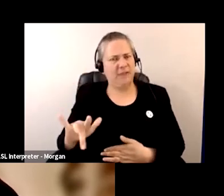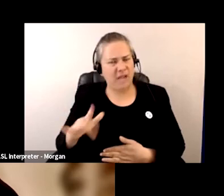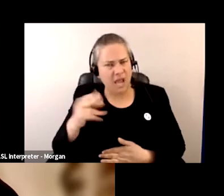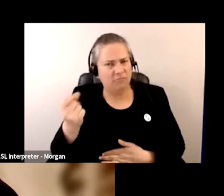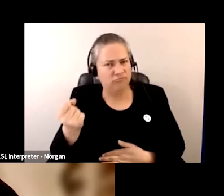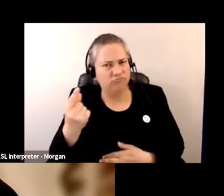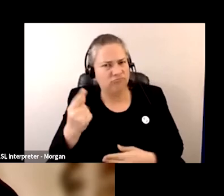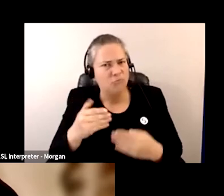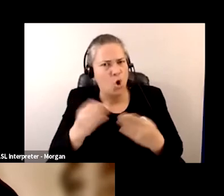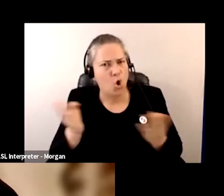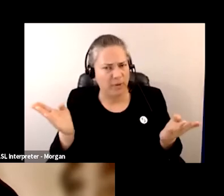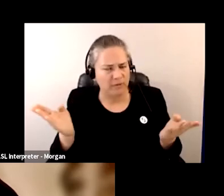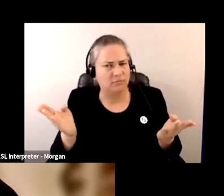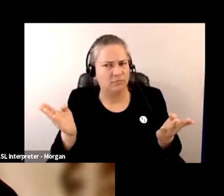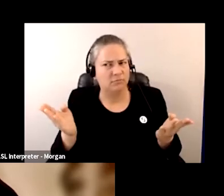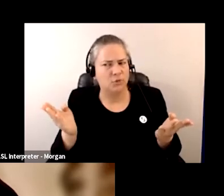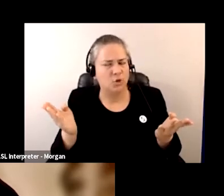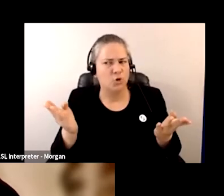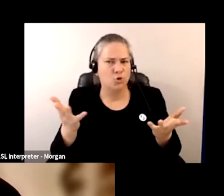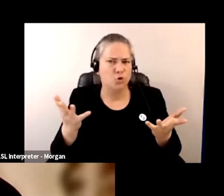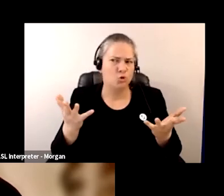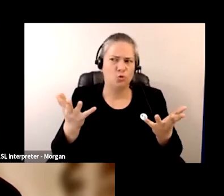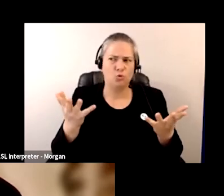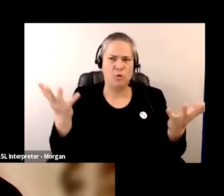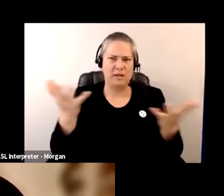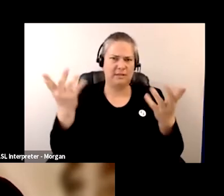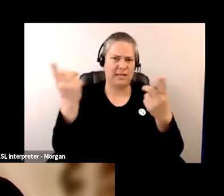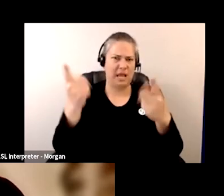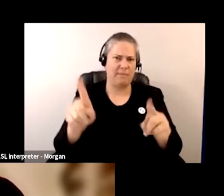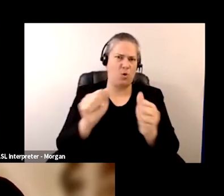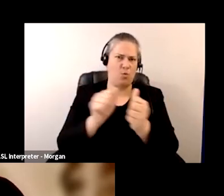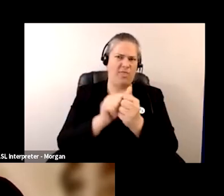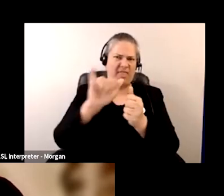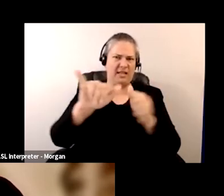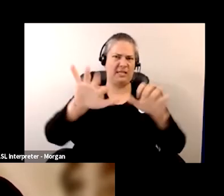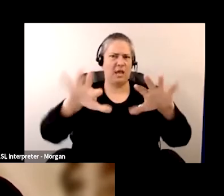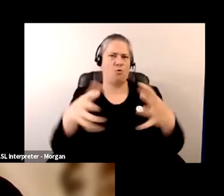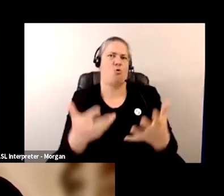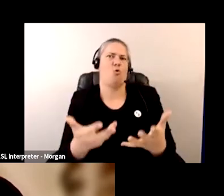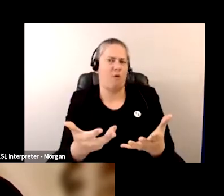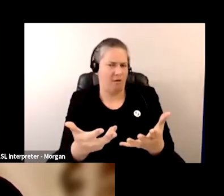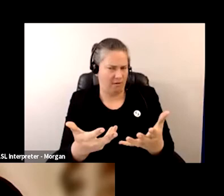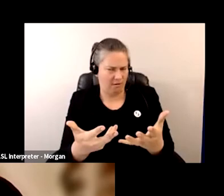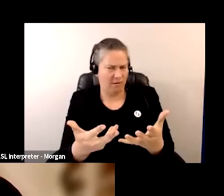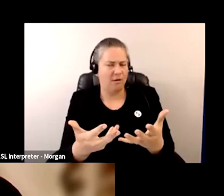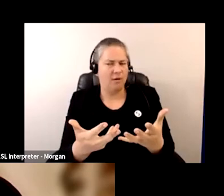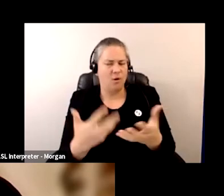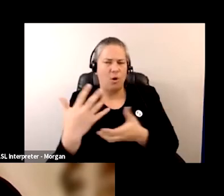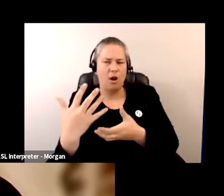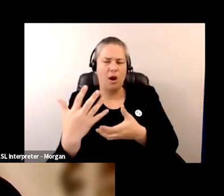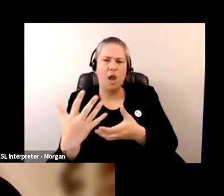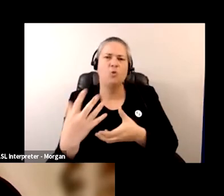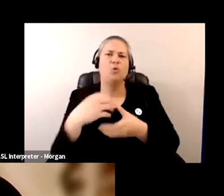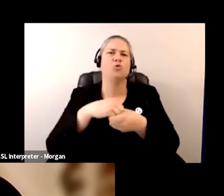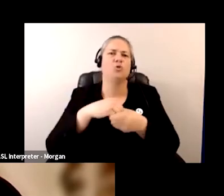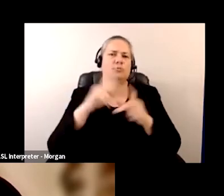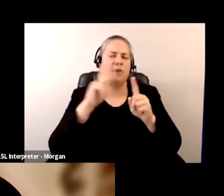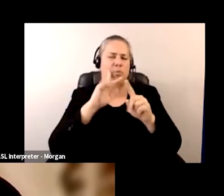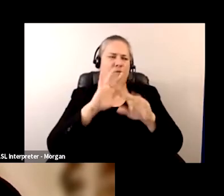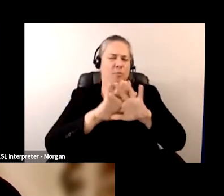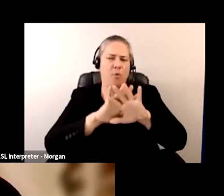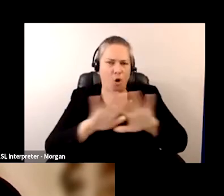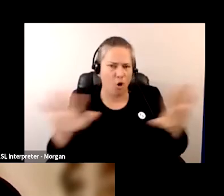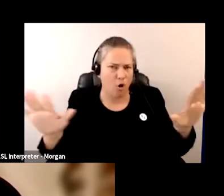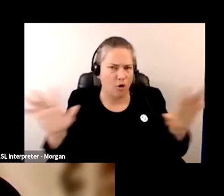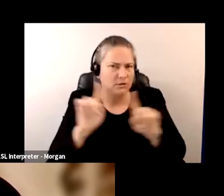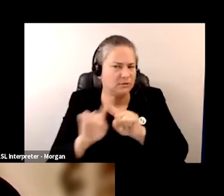to the unfolding nature of categories and an inclusion with people from all places.